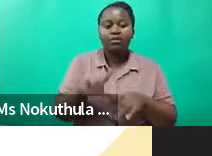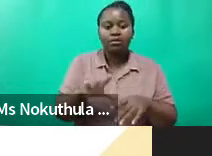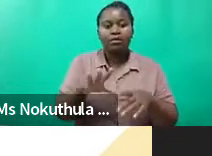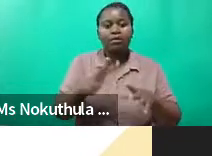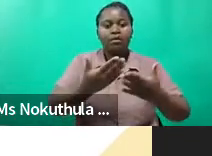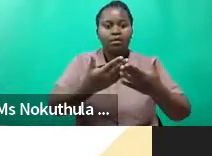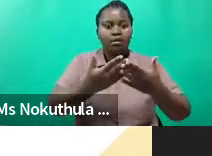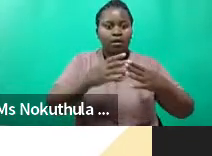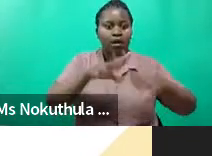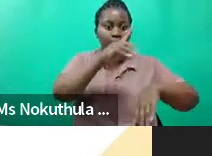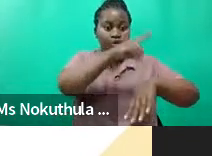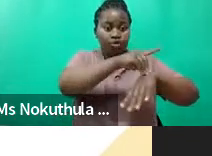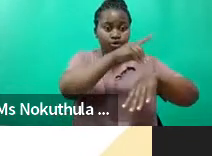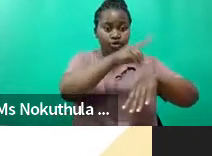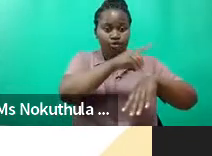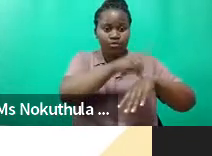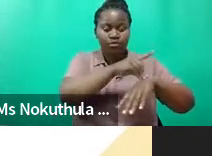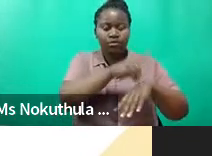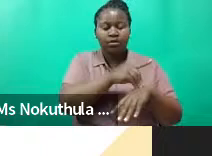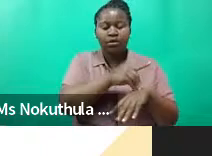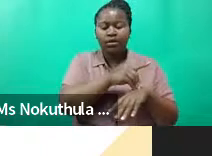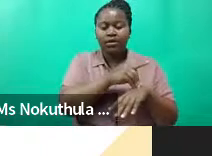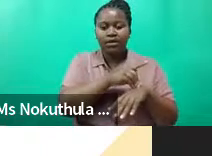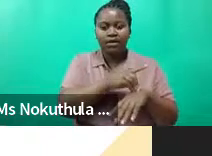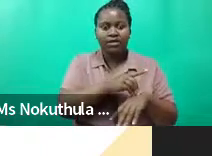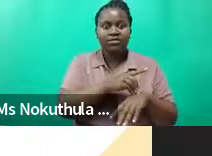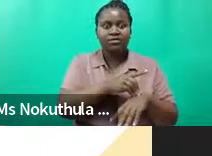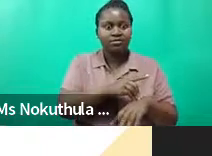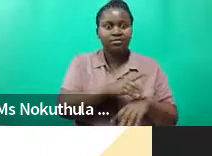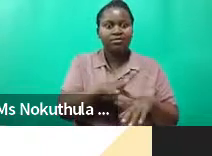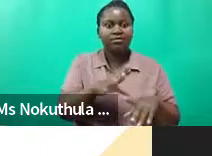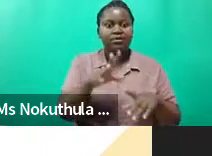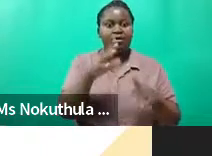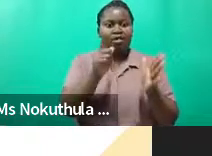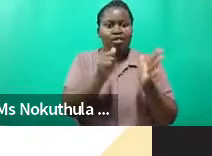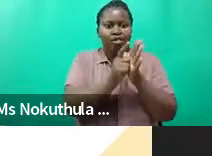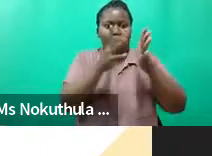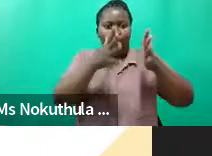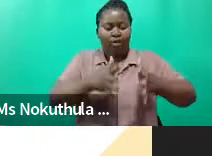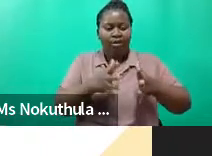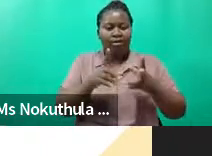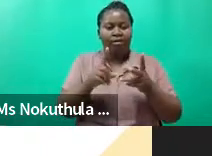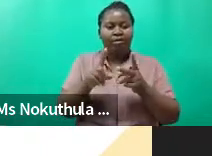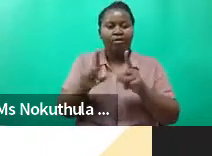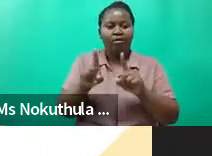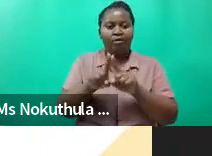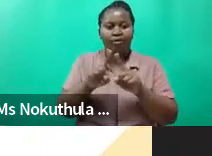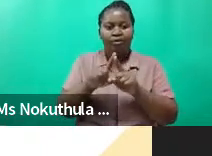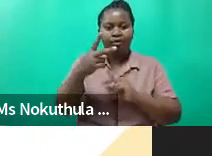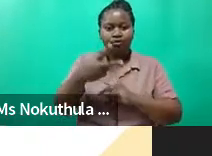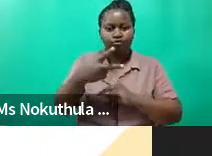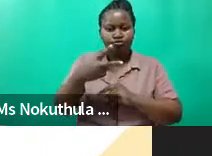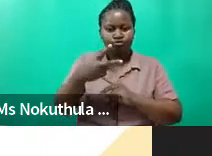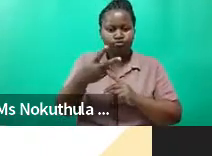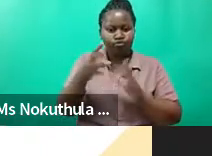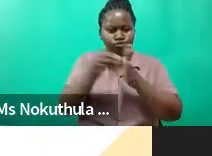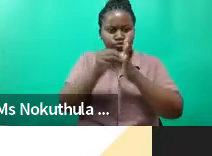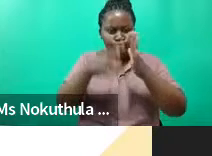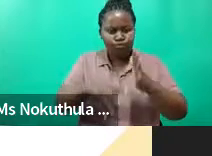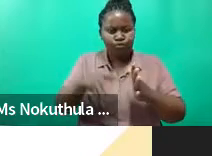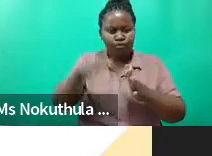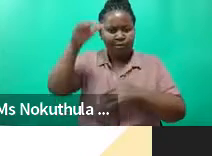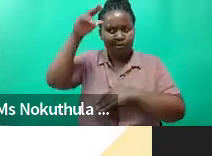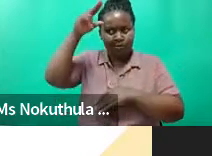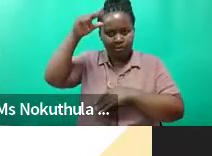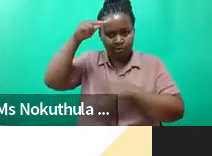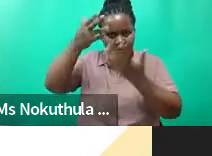education approach. We are not educationalists. I'm a lawyer, and we've got 2 students and one which is a graduate,